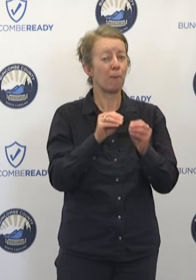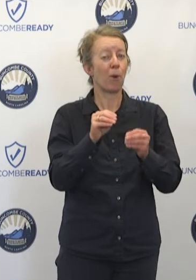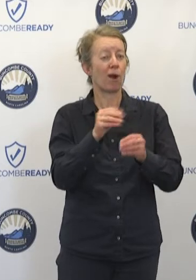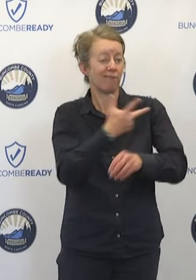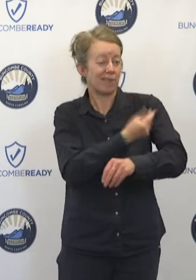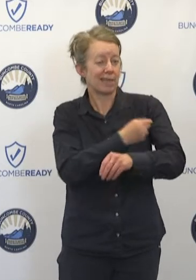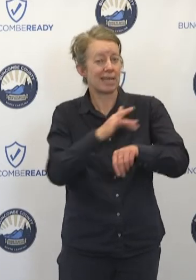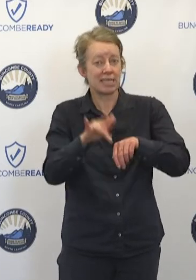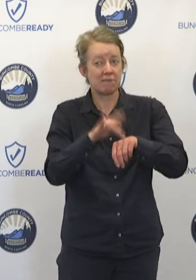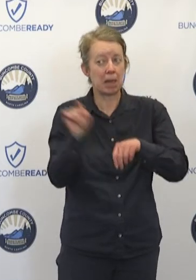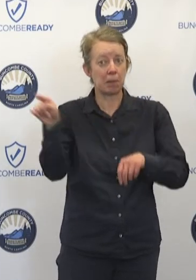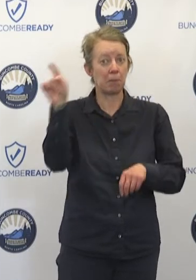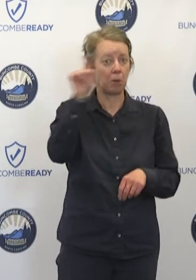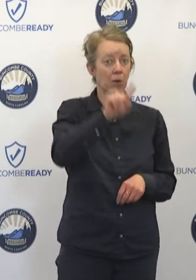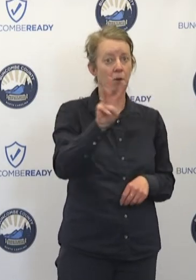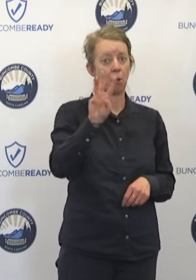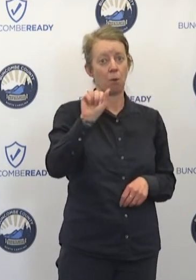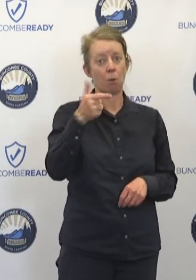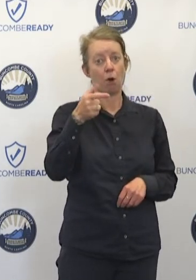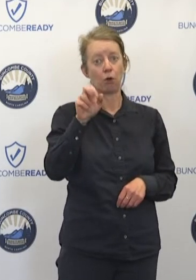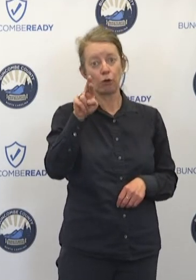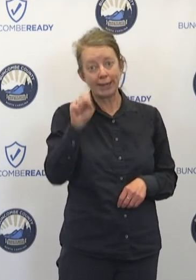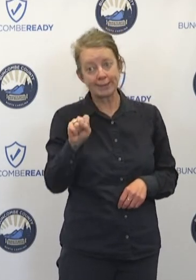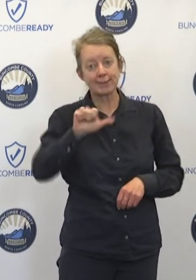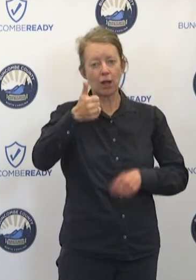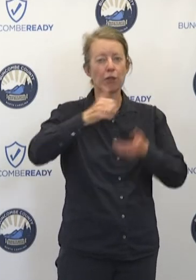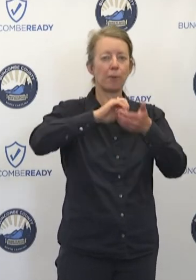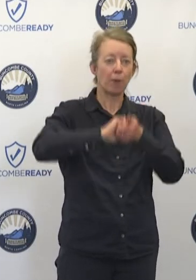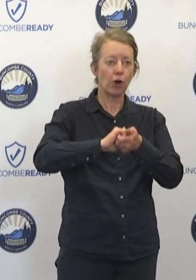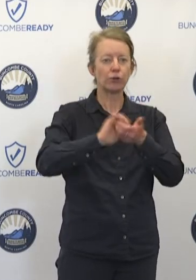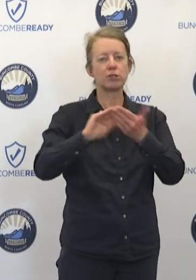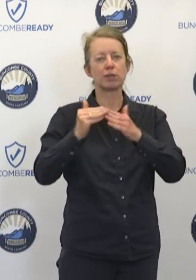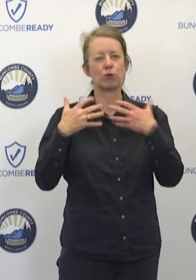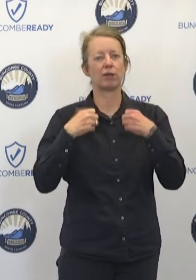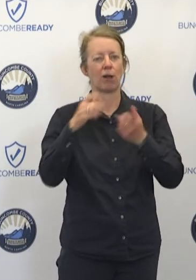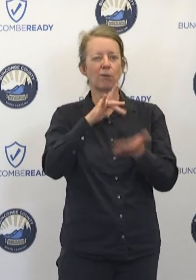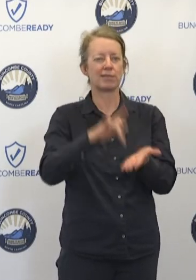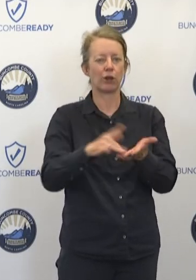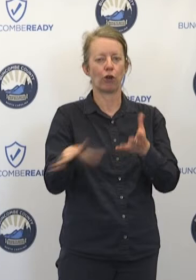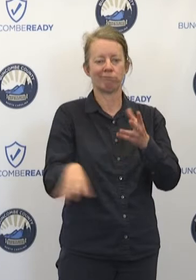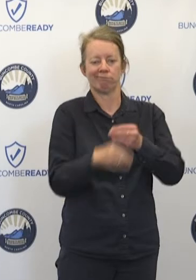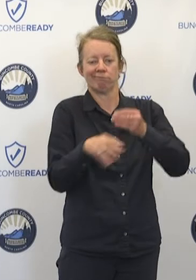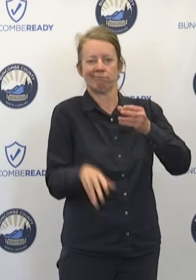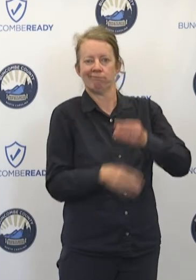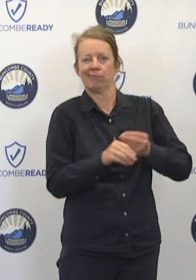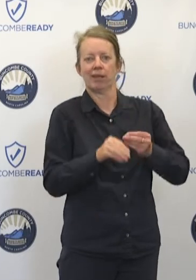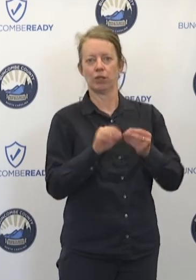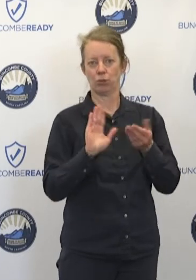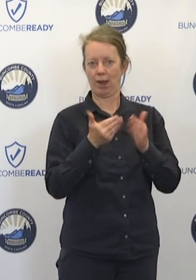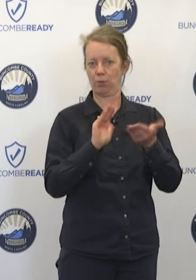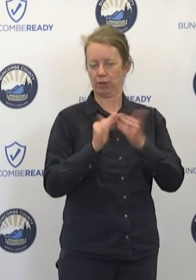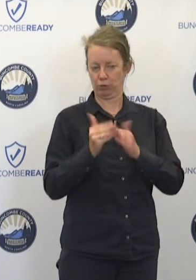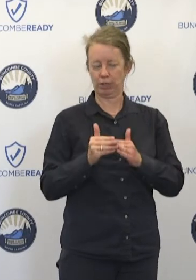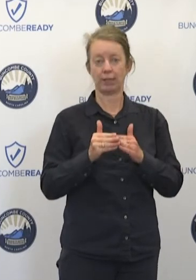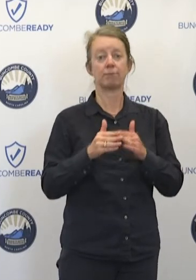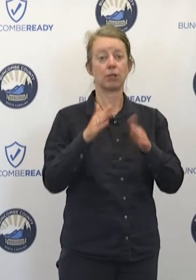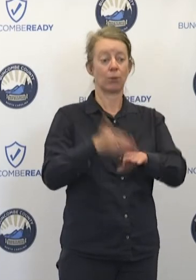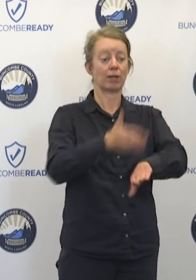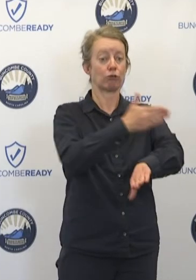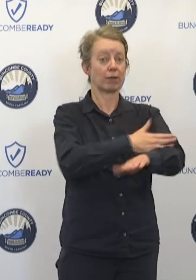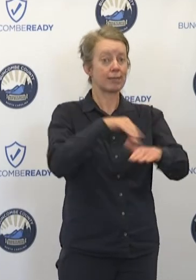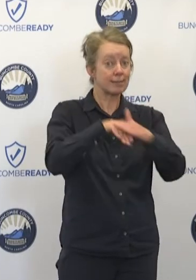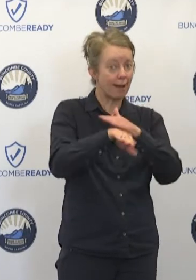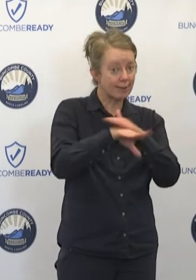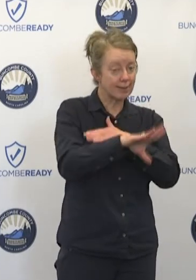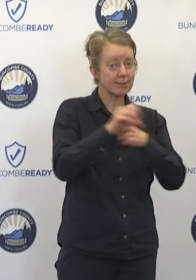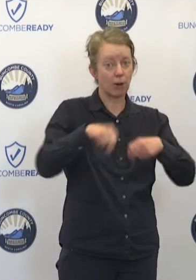like Walgreens and our partners at community health centers are added to our community. This increases the access and opportunity for vaccine